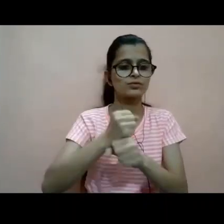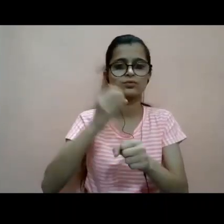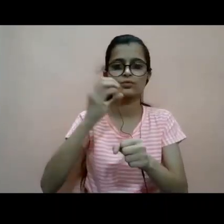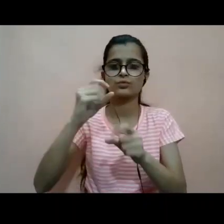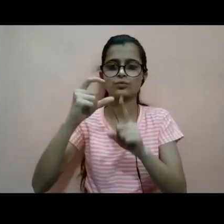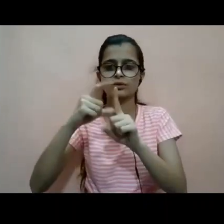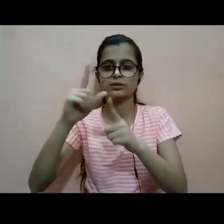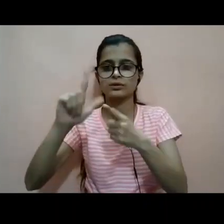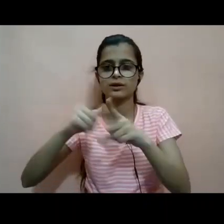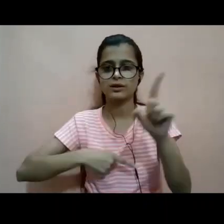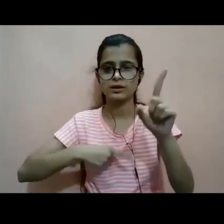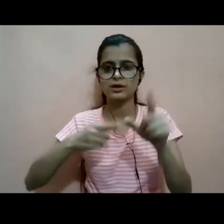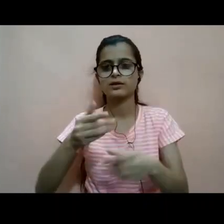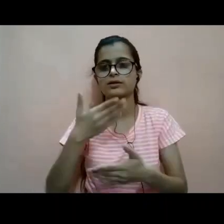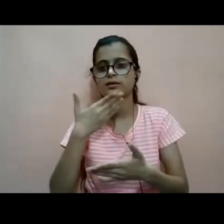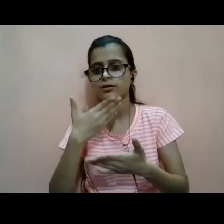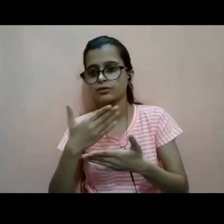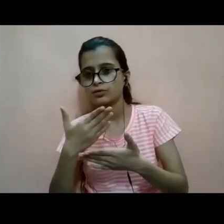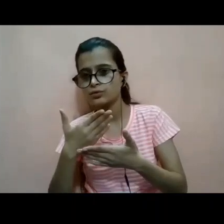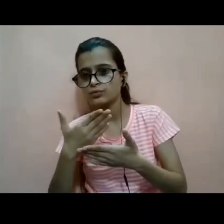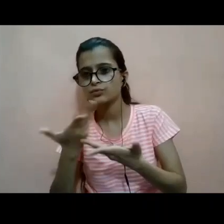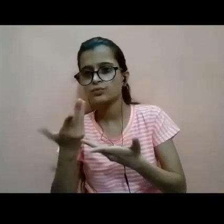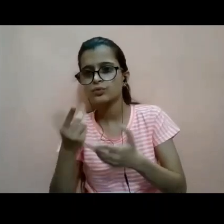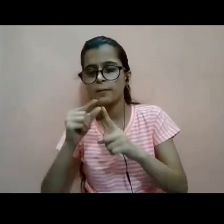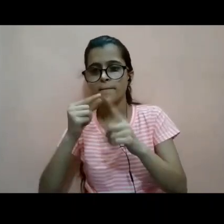Prasad, for letting me